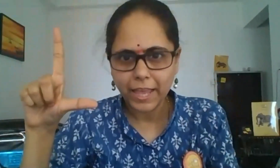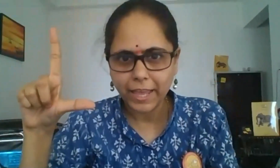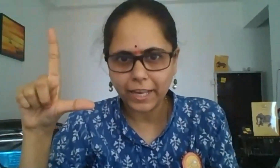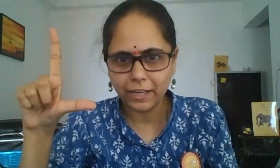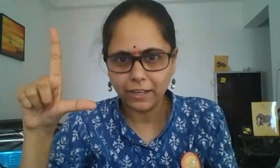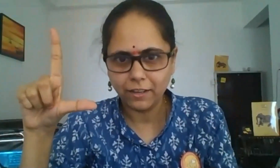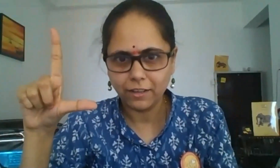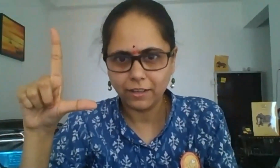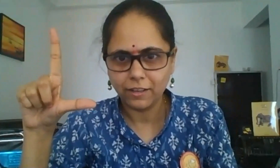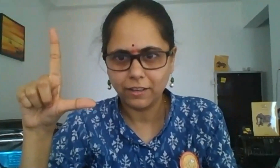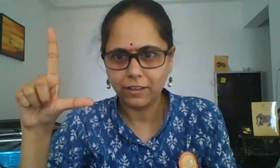L.